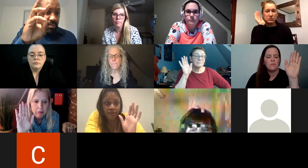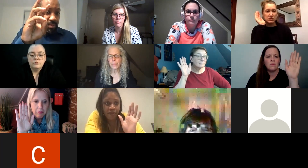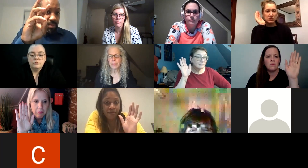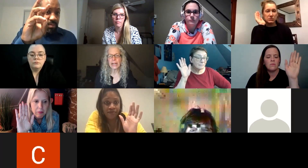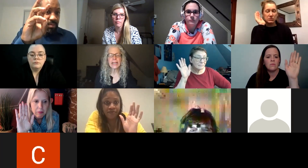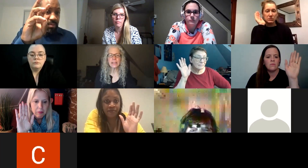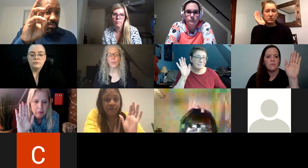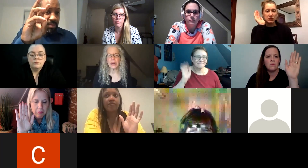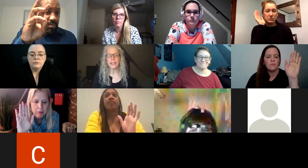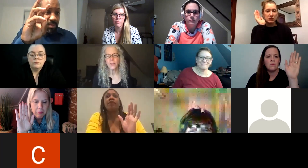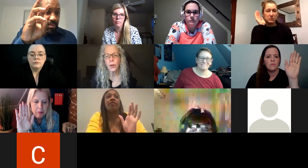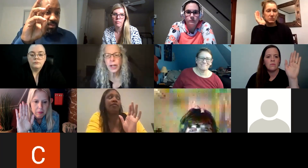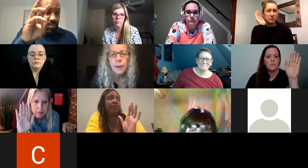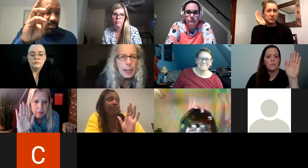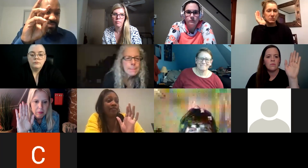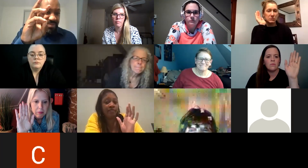but I can't tell what Anne's voting.